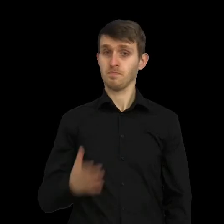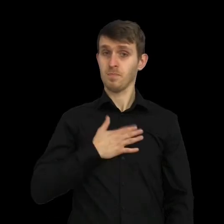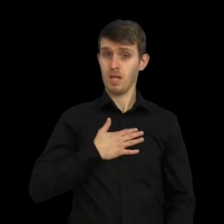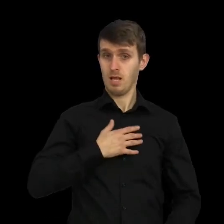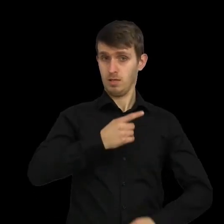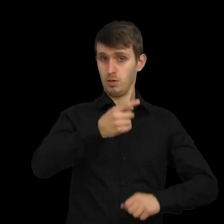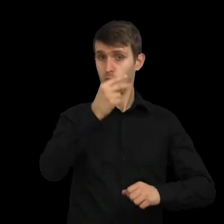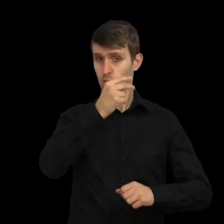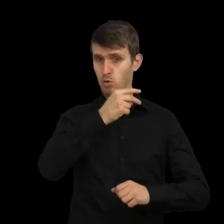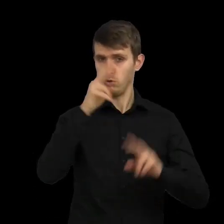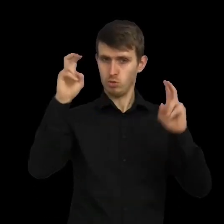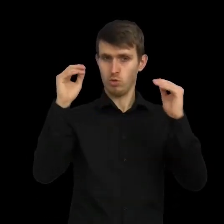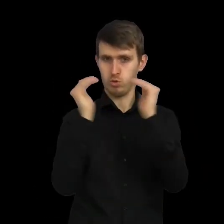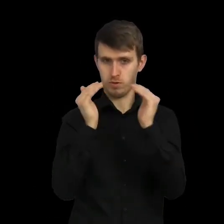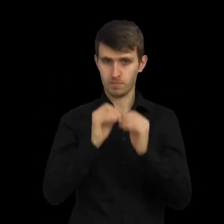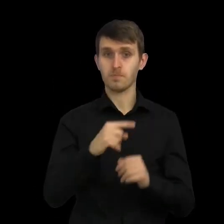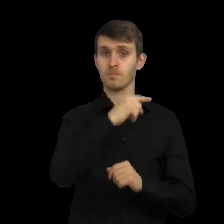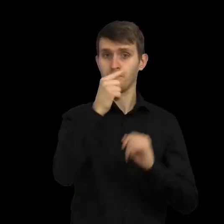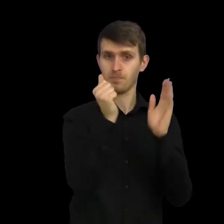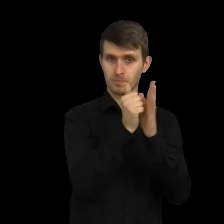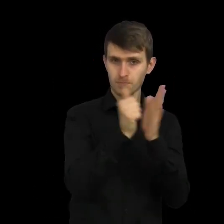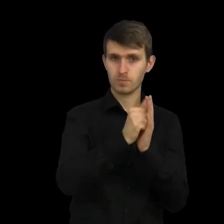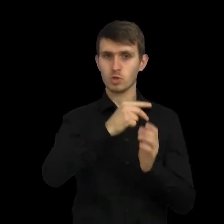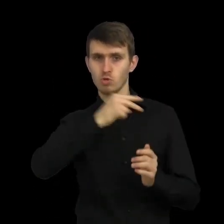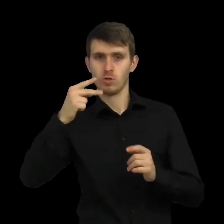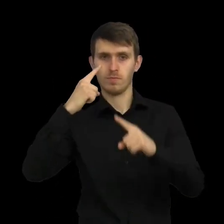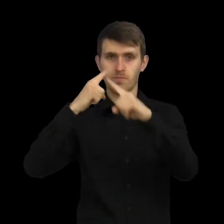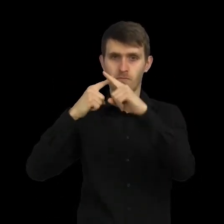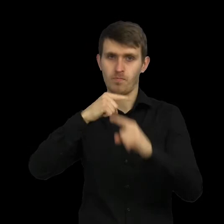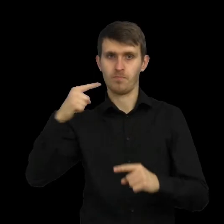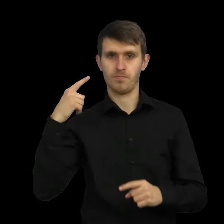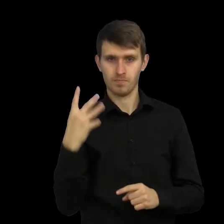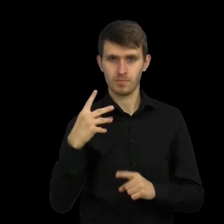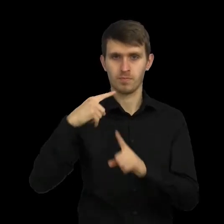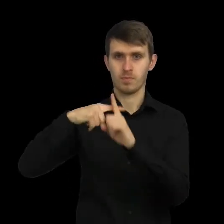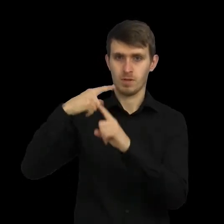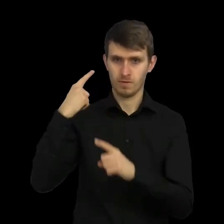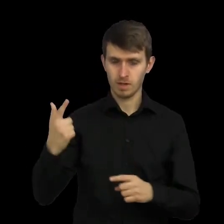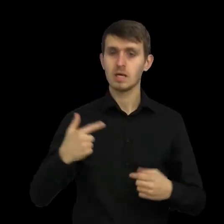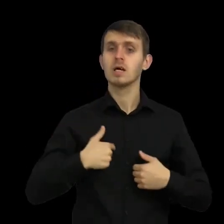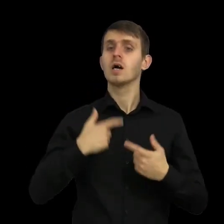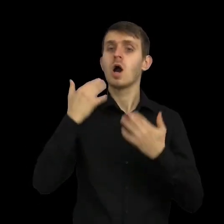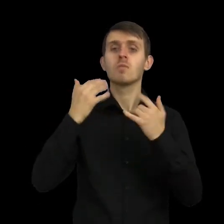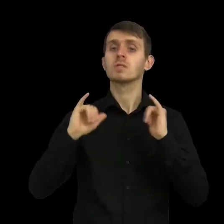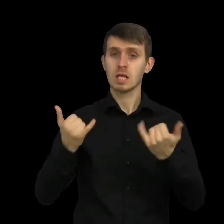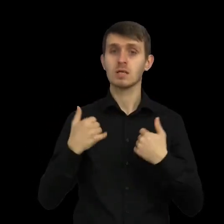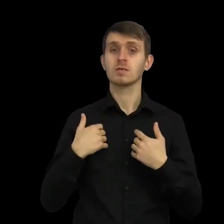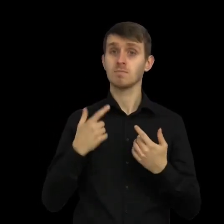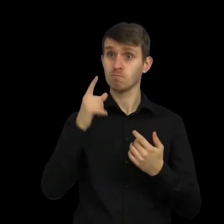We have the equation negative 16 is equal to x over 4 plus